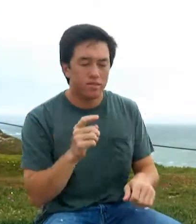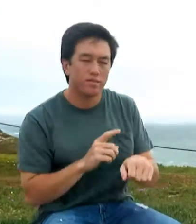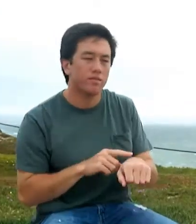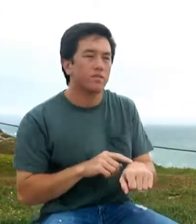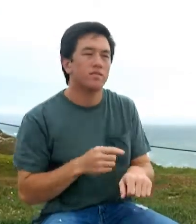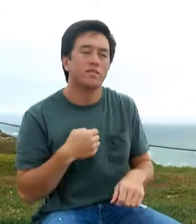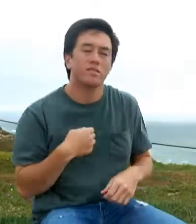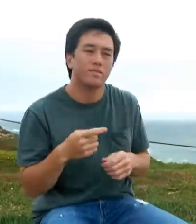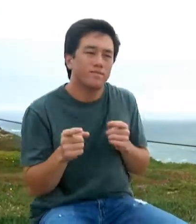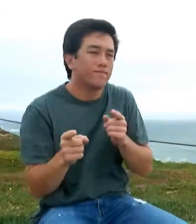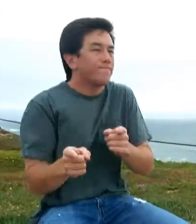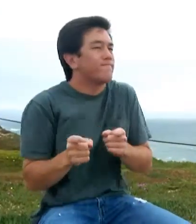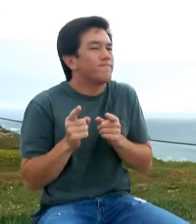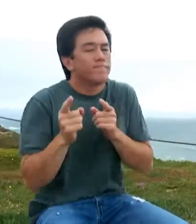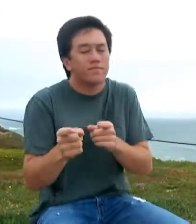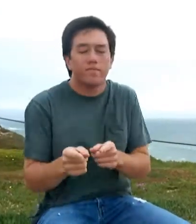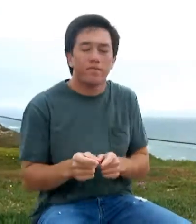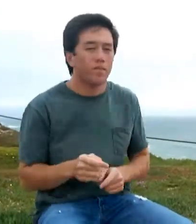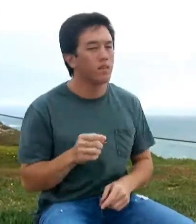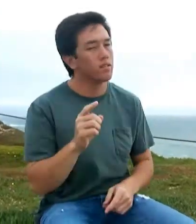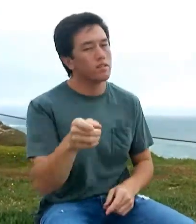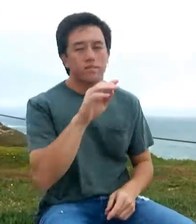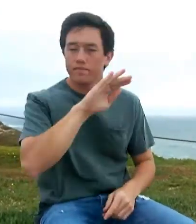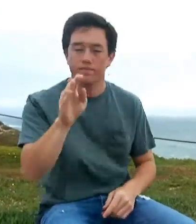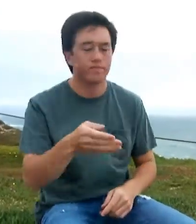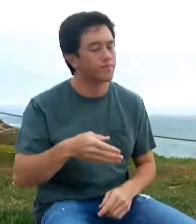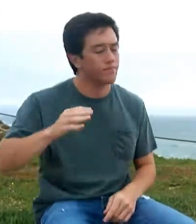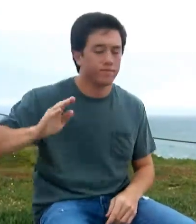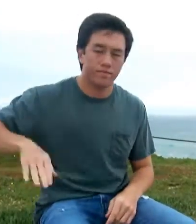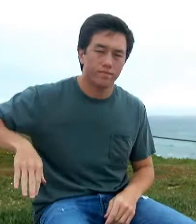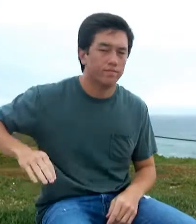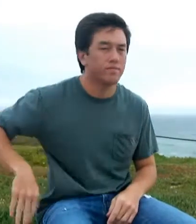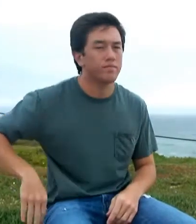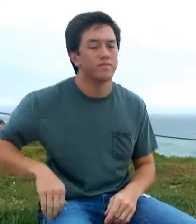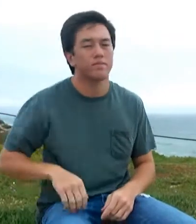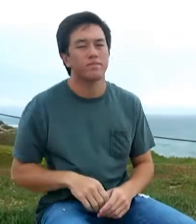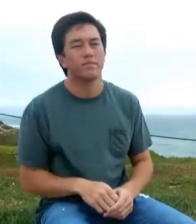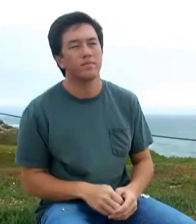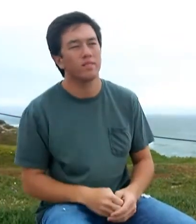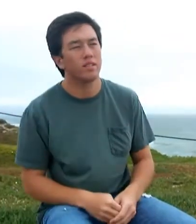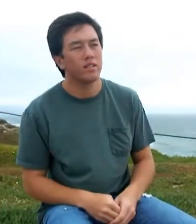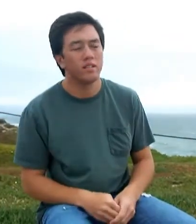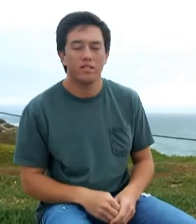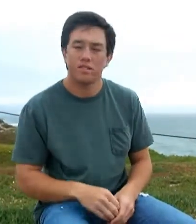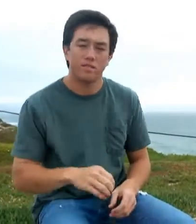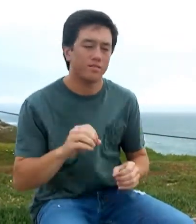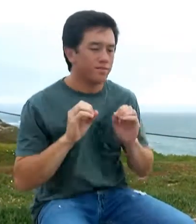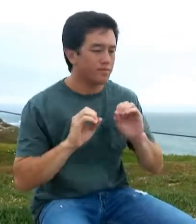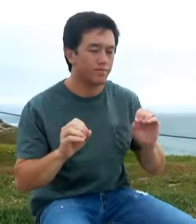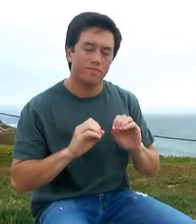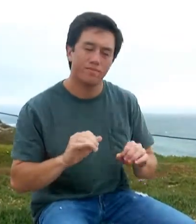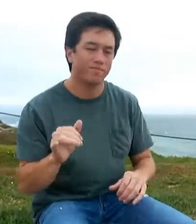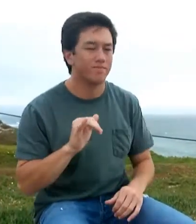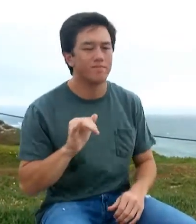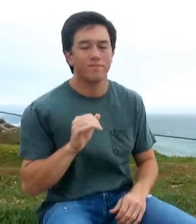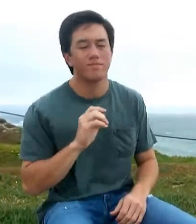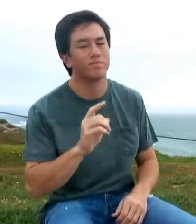all becomes too much, you're never far behind. And there's no one that